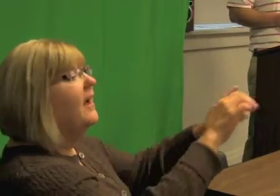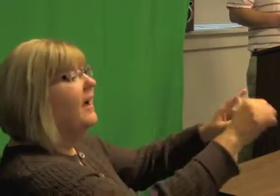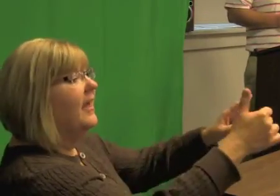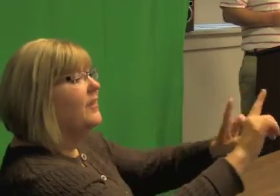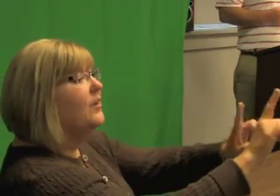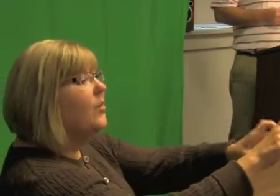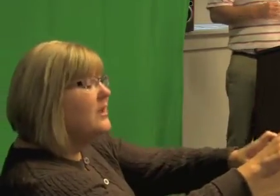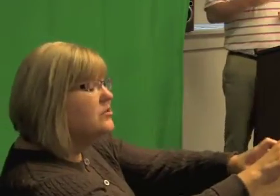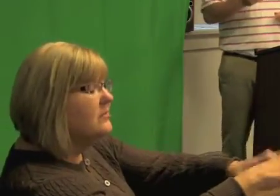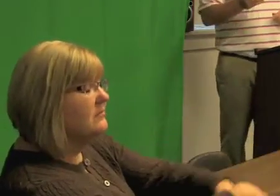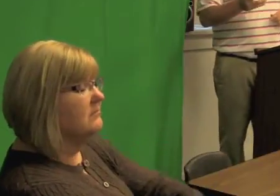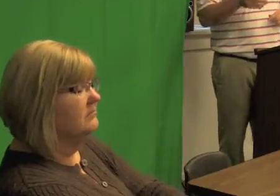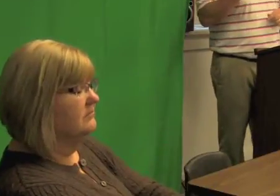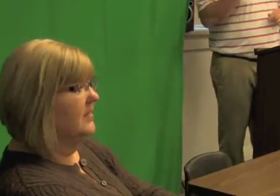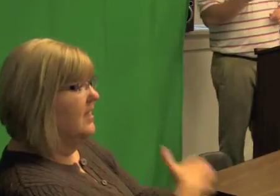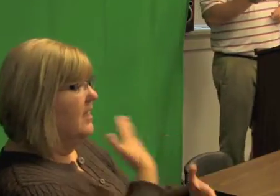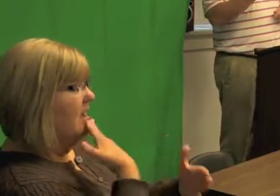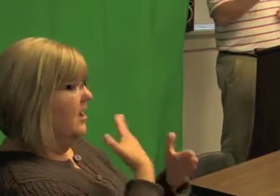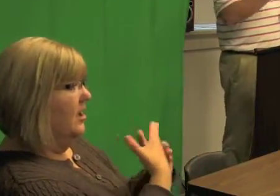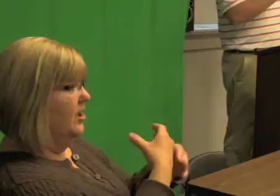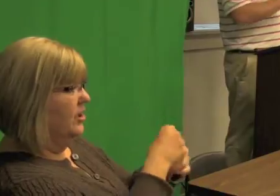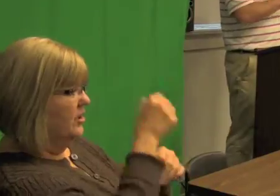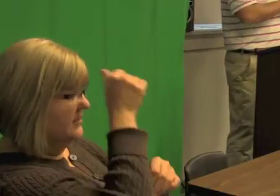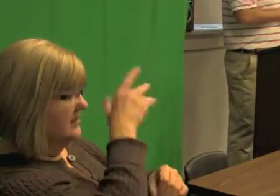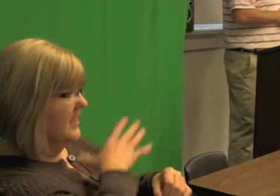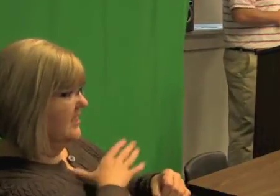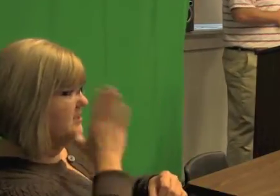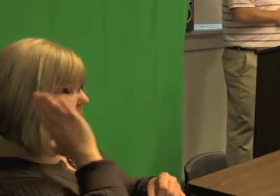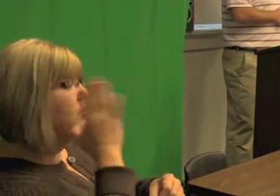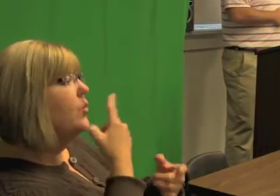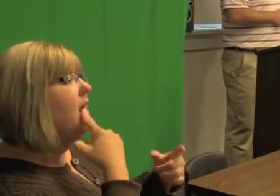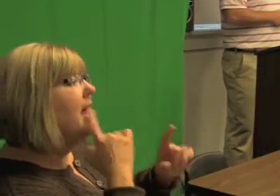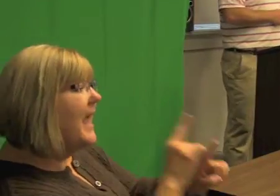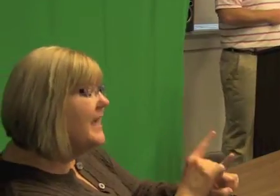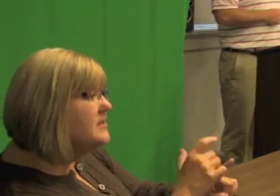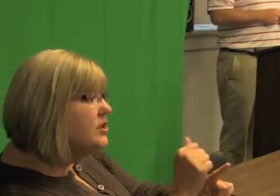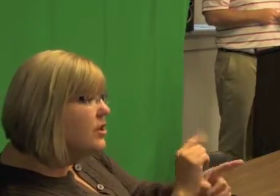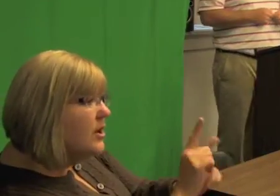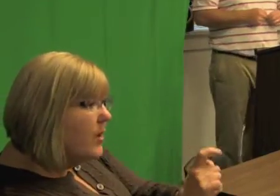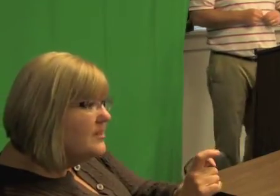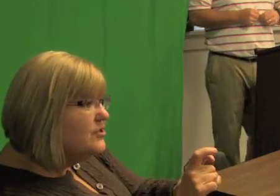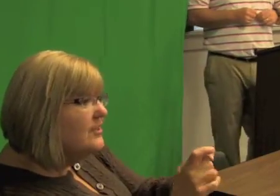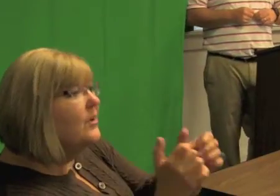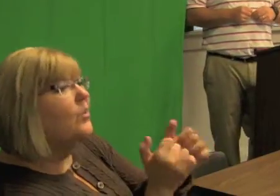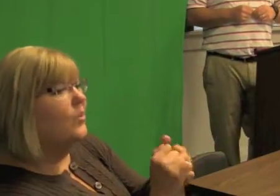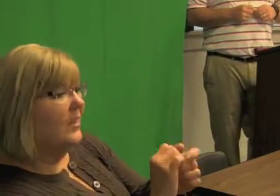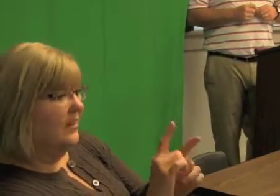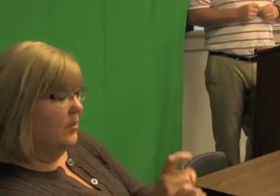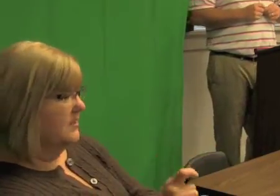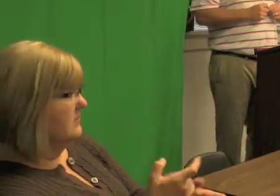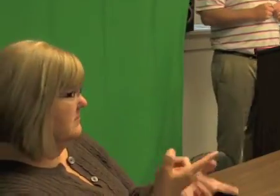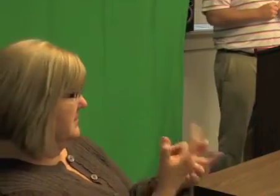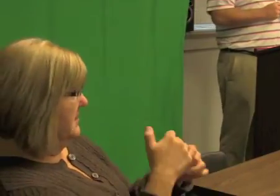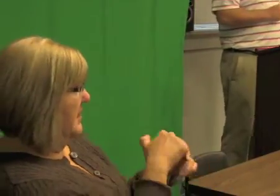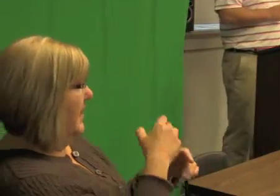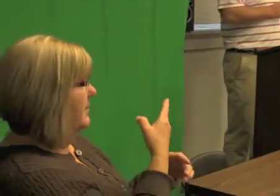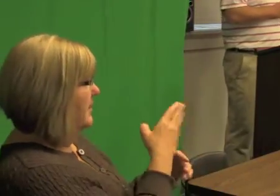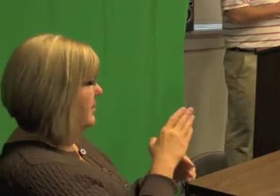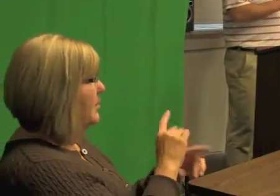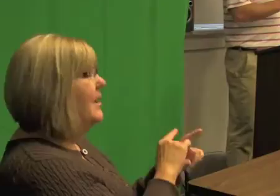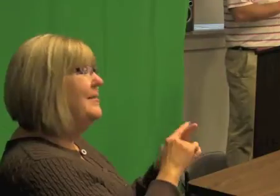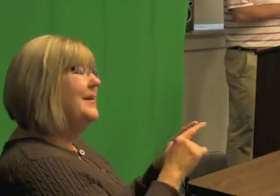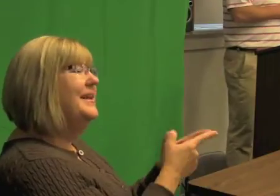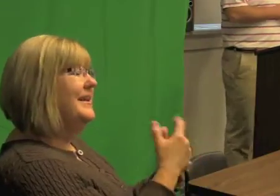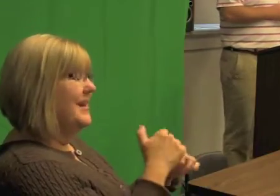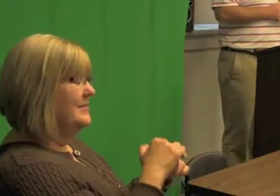Another question. Good salesman's gonna answer a question with a question. Does this come in blue? Well, it actually comes in